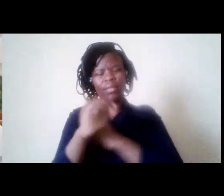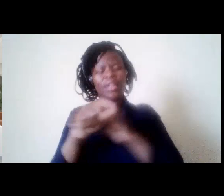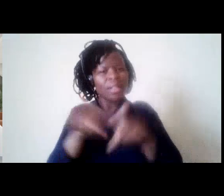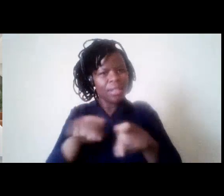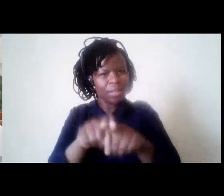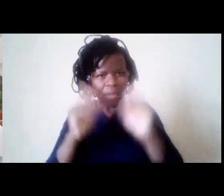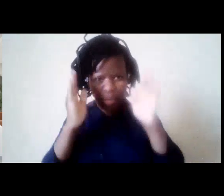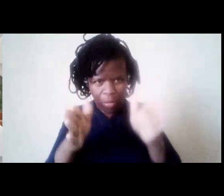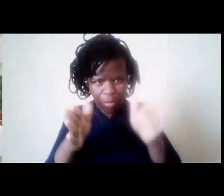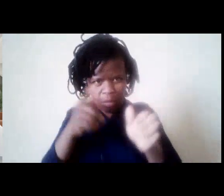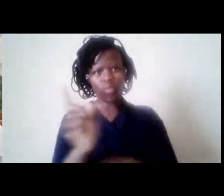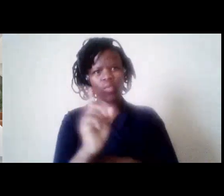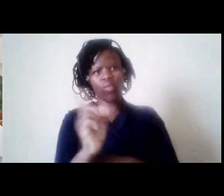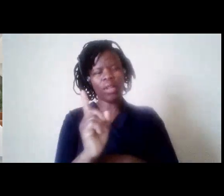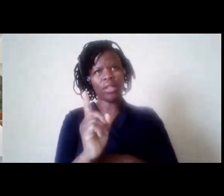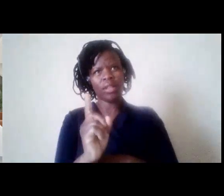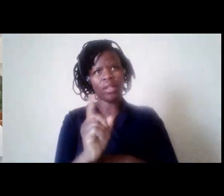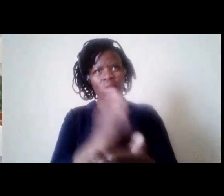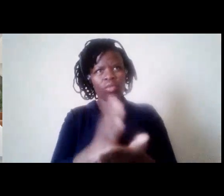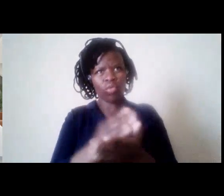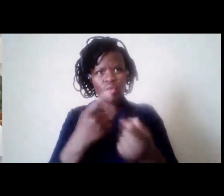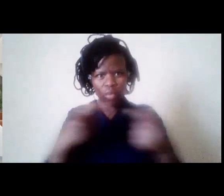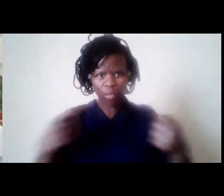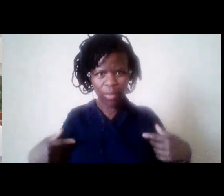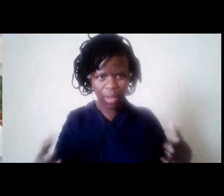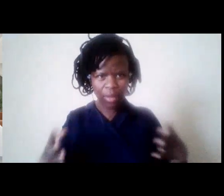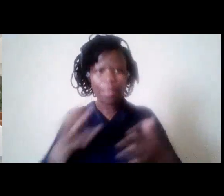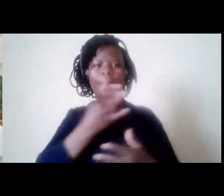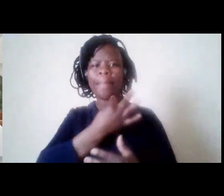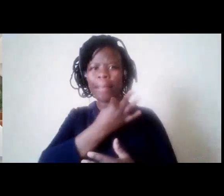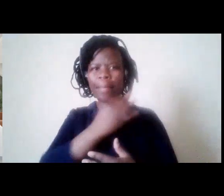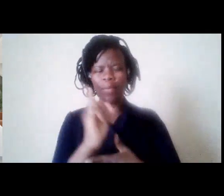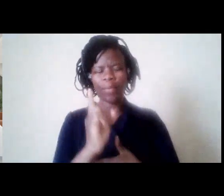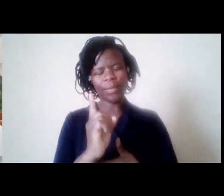that in the beginning, I think they say that